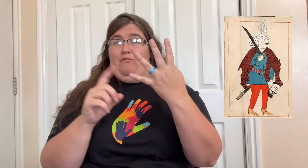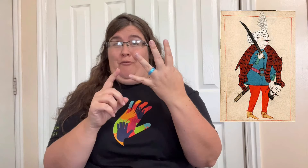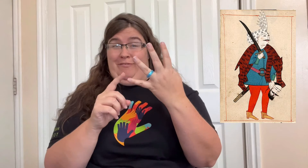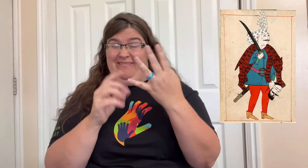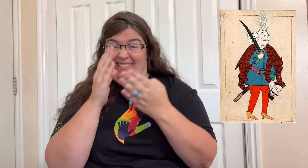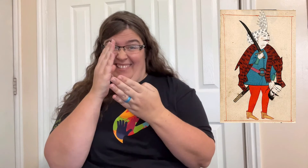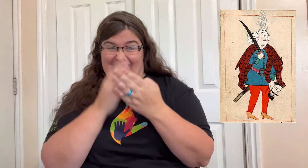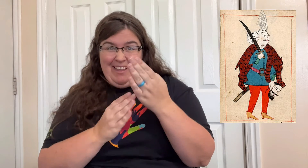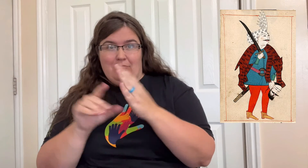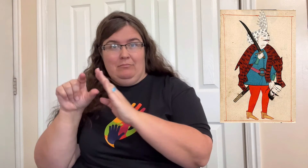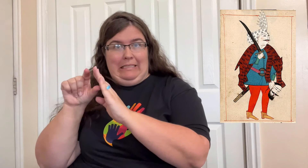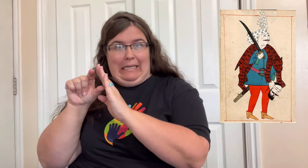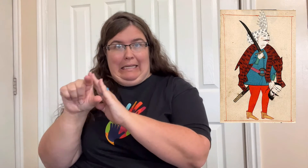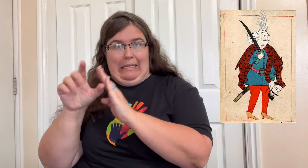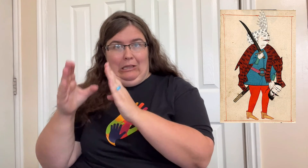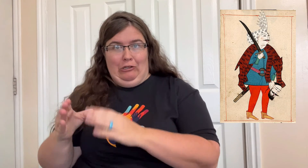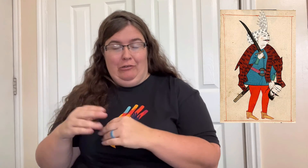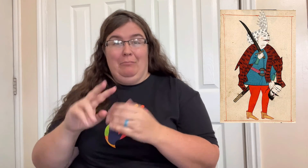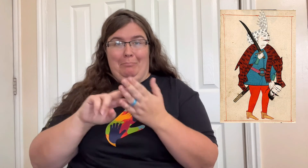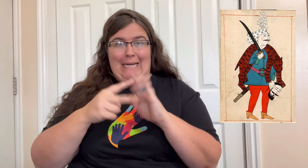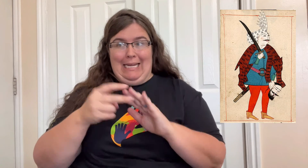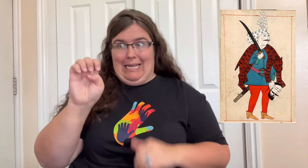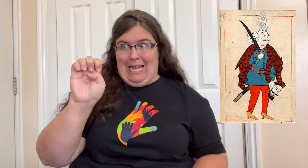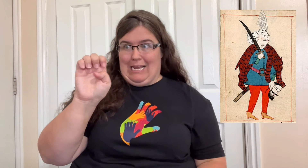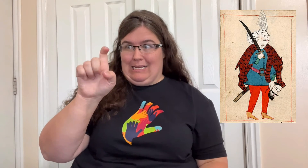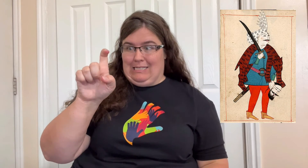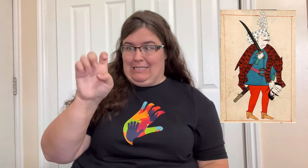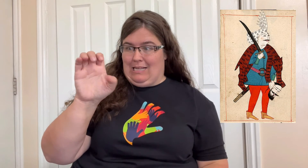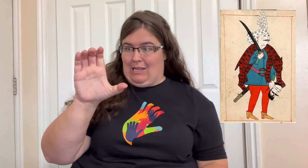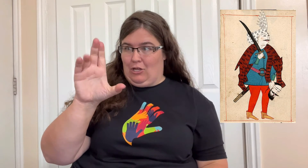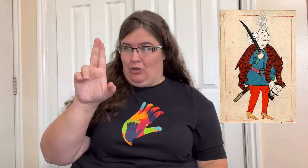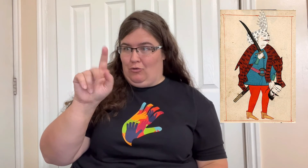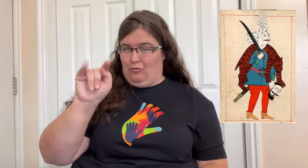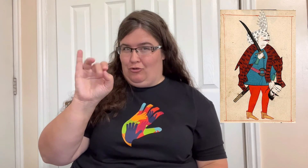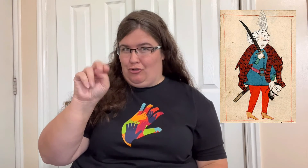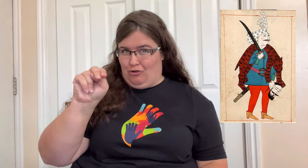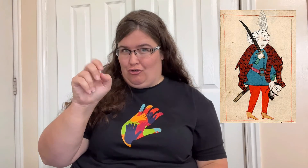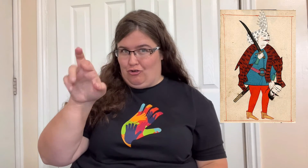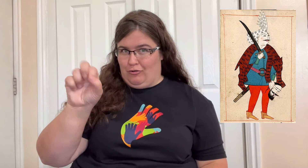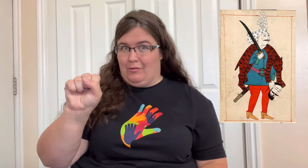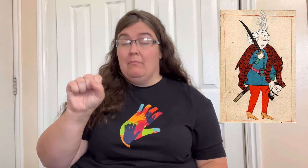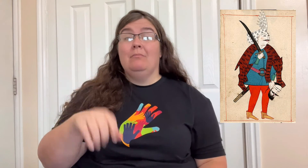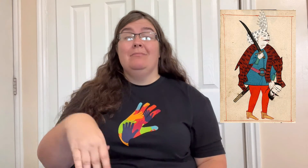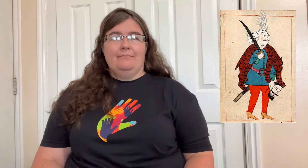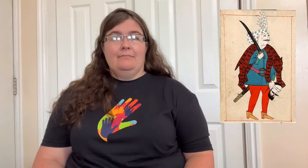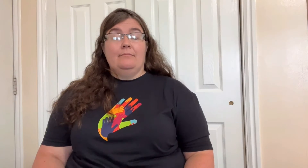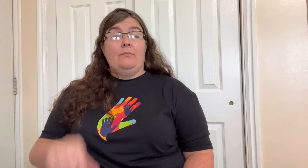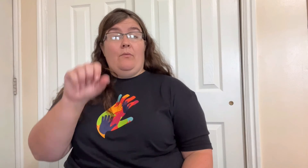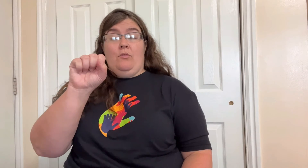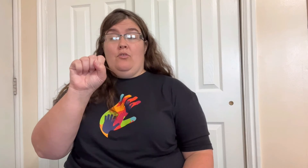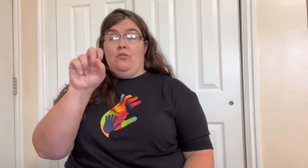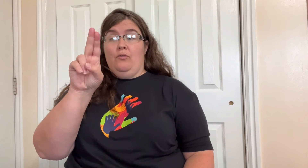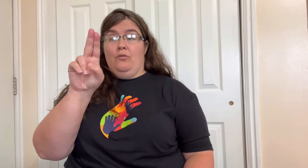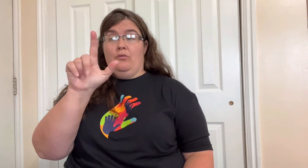And some, and this is really interesting, some were killers, meaning they were executioners. So a